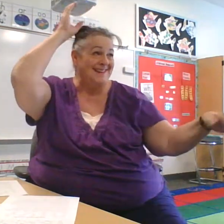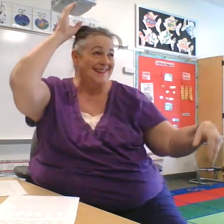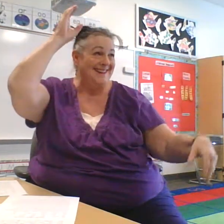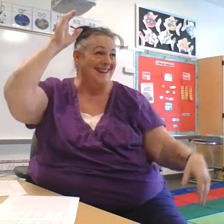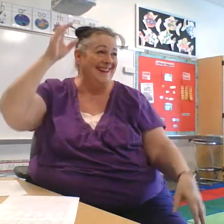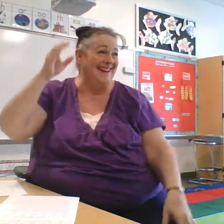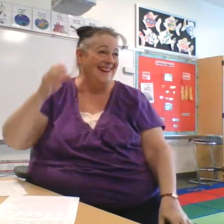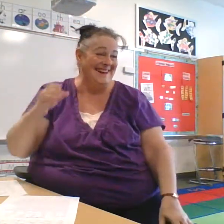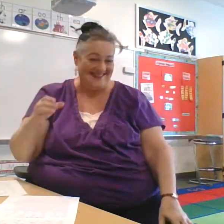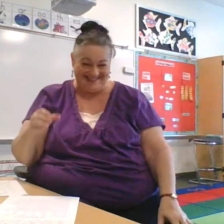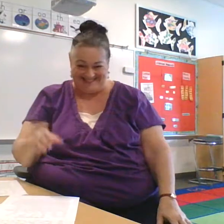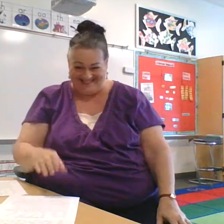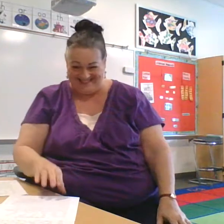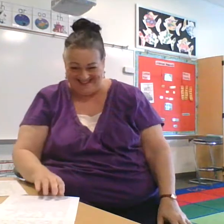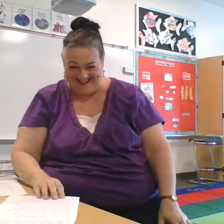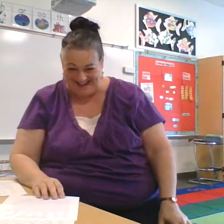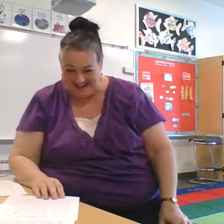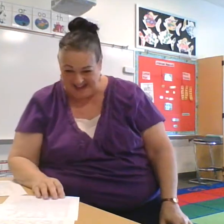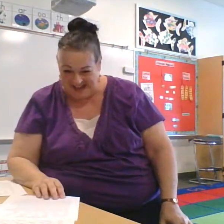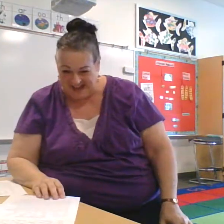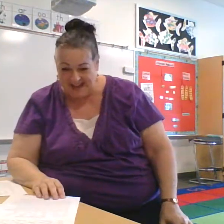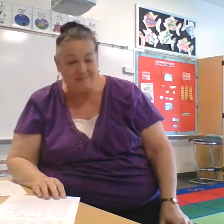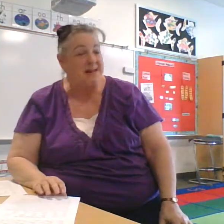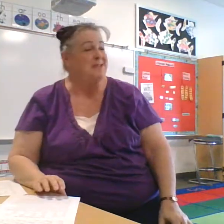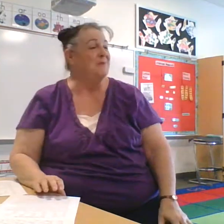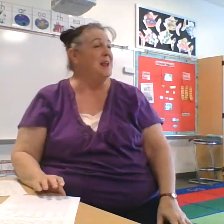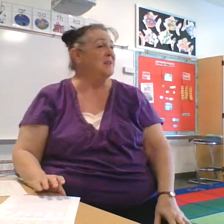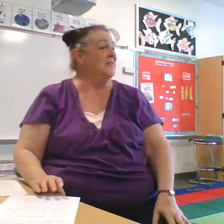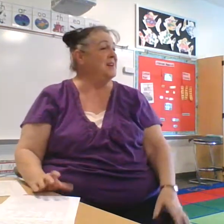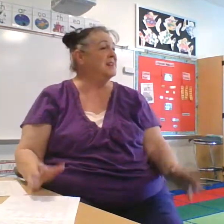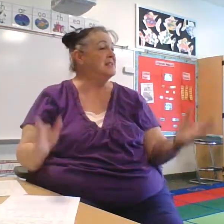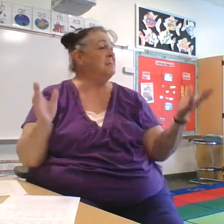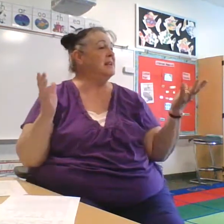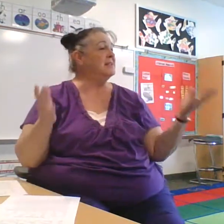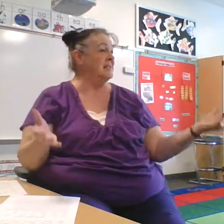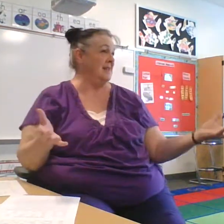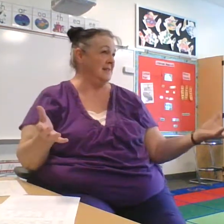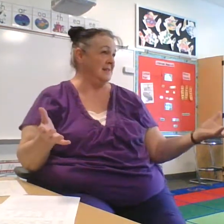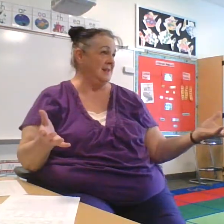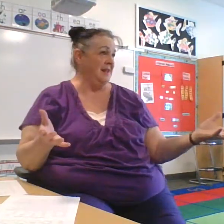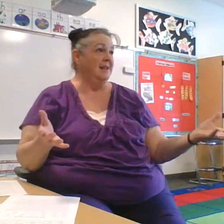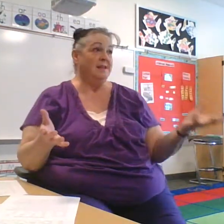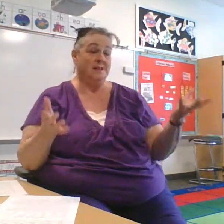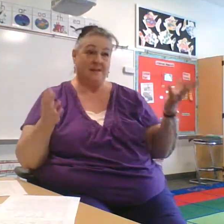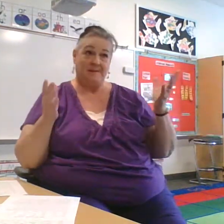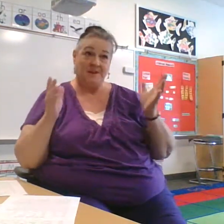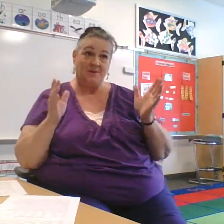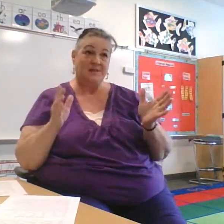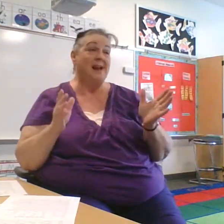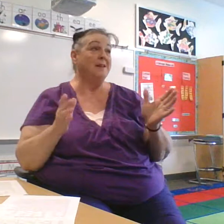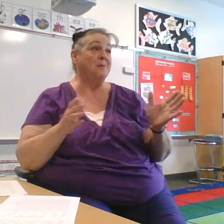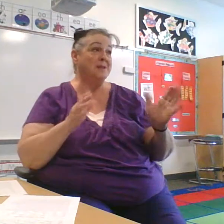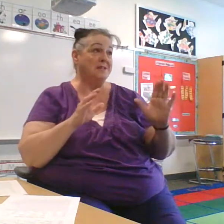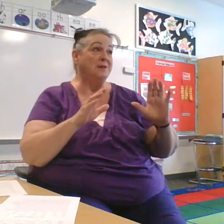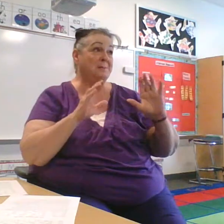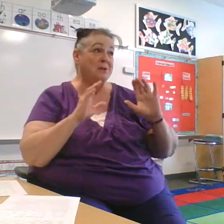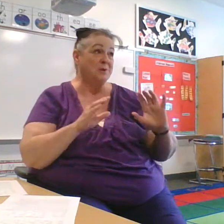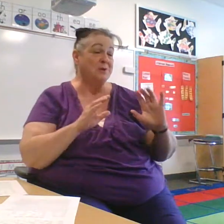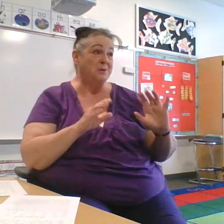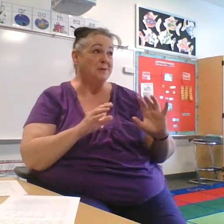But it's fun because it makes sense. You just have to understand that when I tell you be sure to do it this